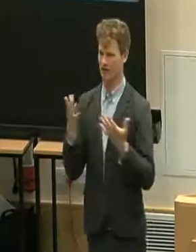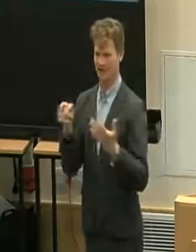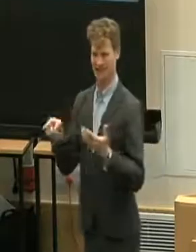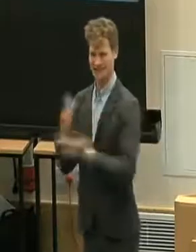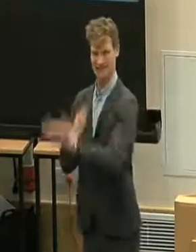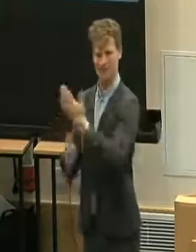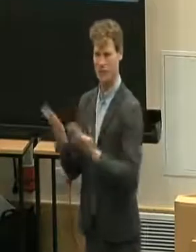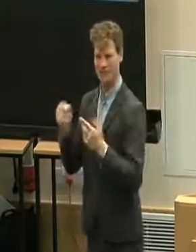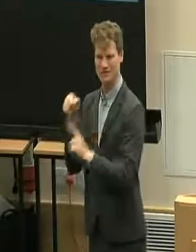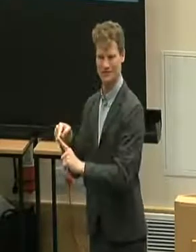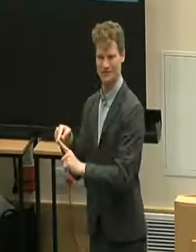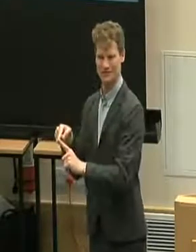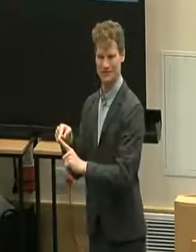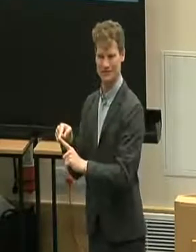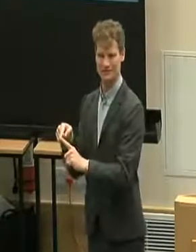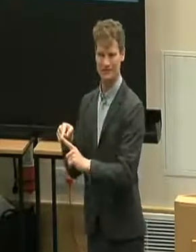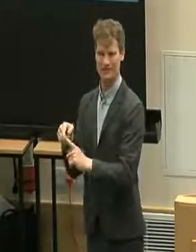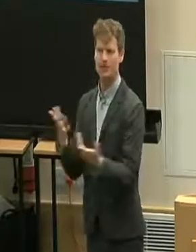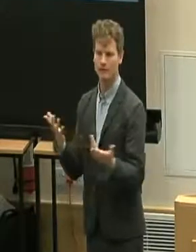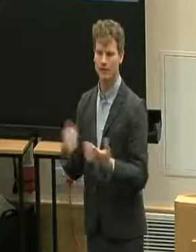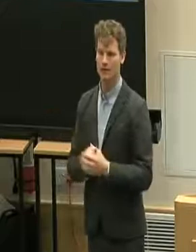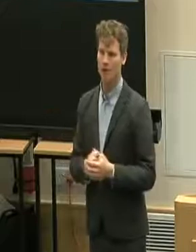These rights focus on barriers.